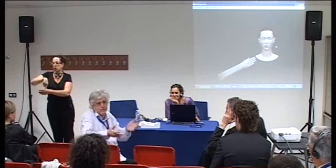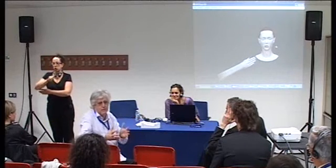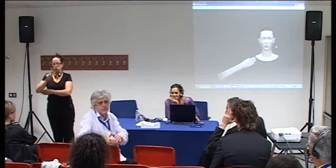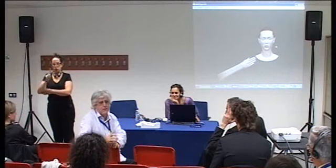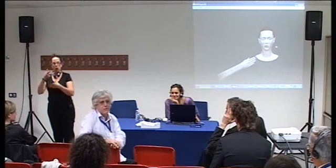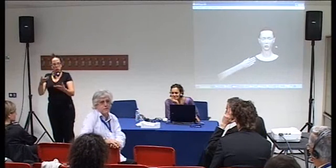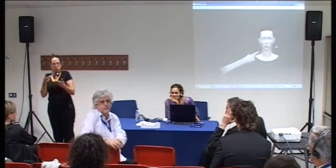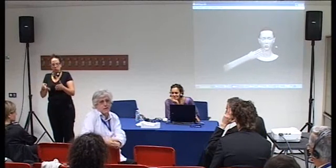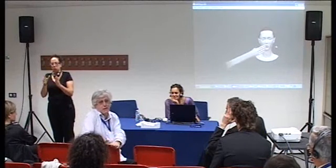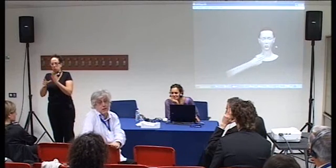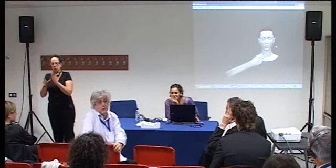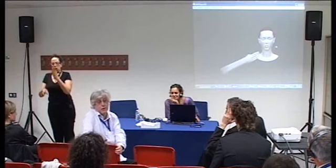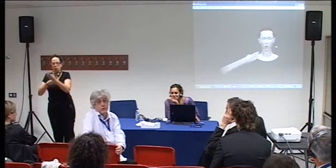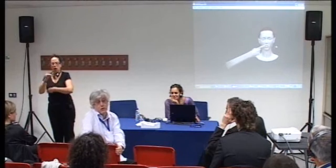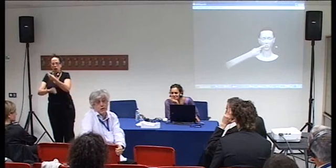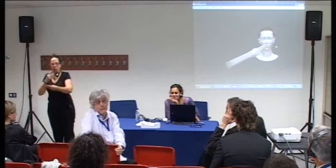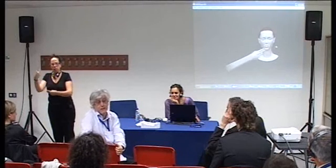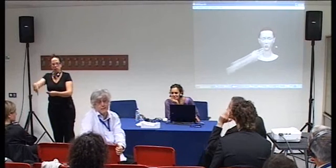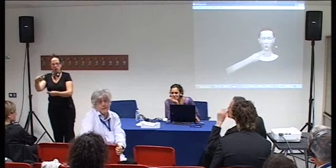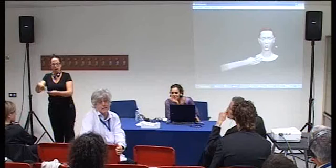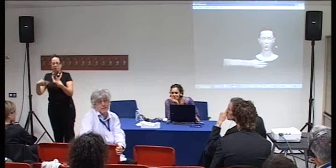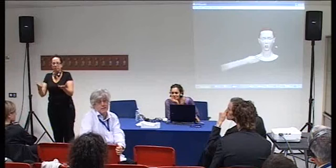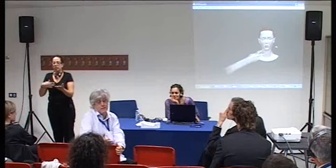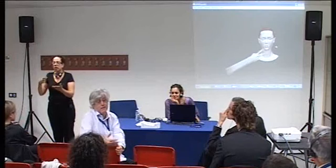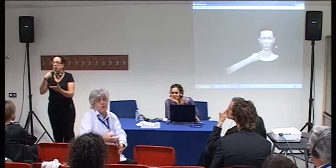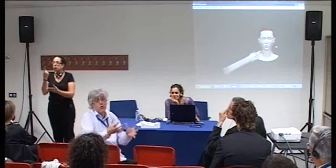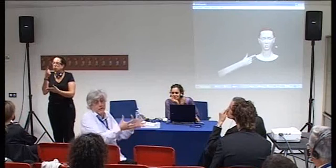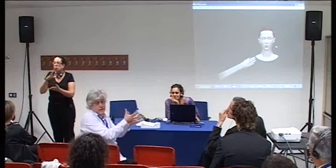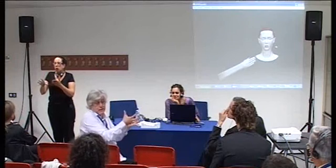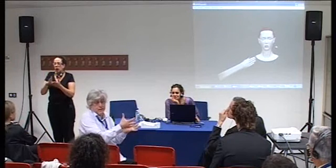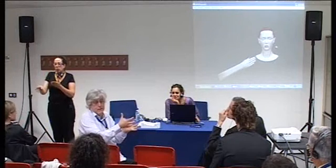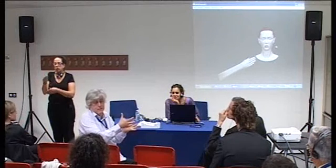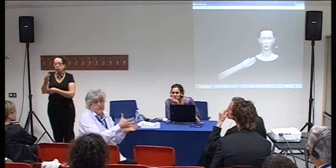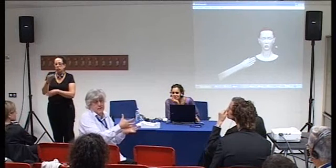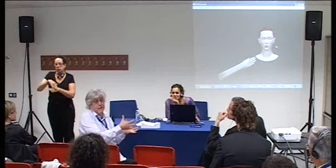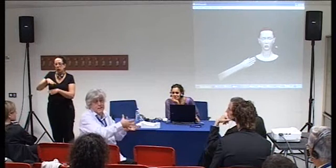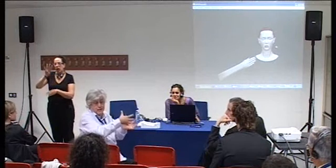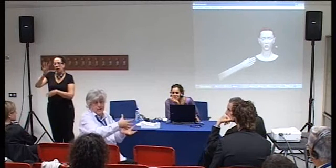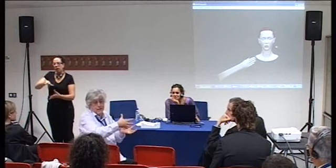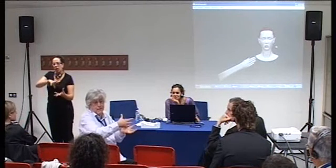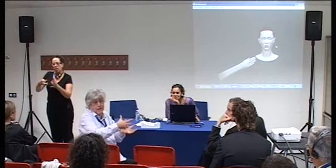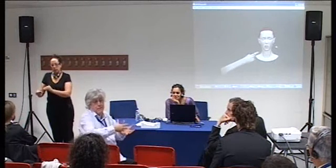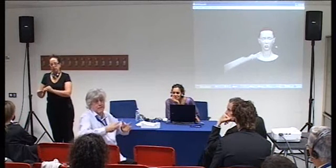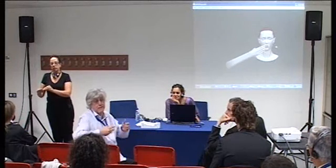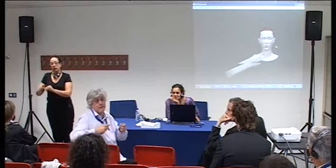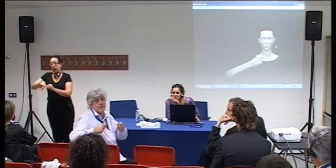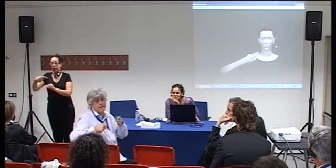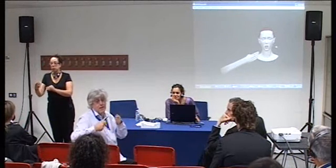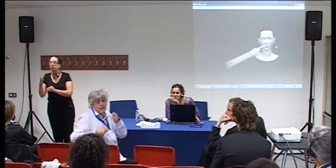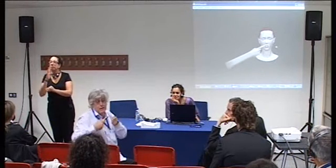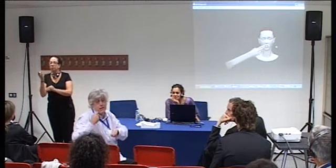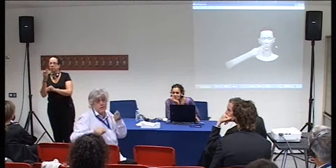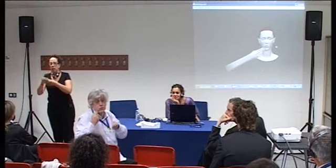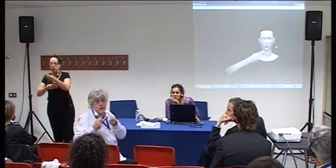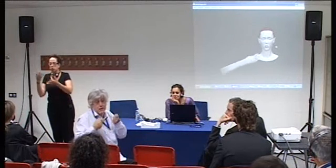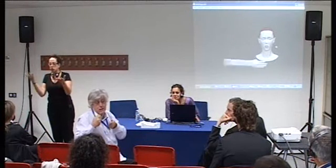that. There are very many programs and software applications with voice-based recognition. The only one thing you need to do